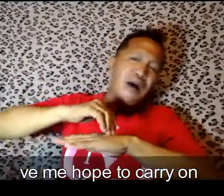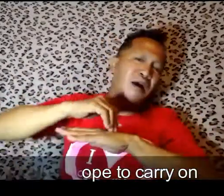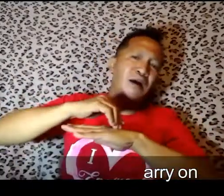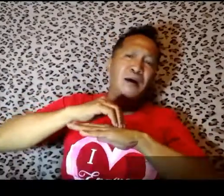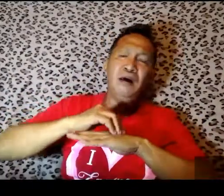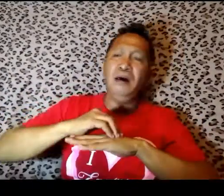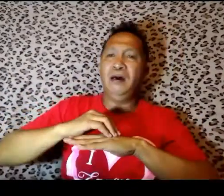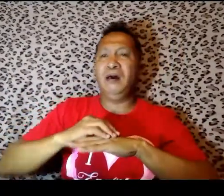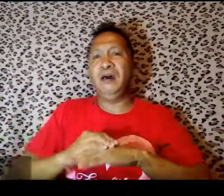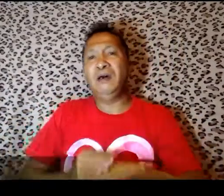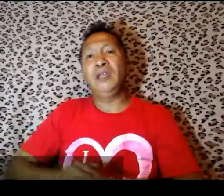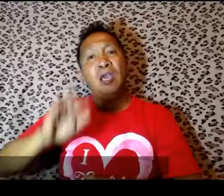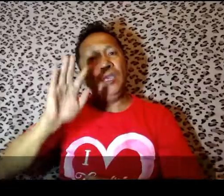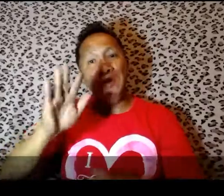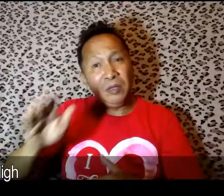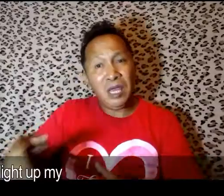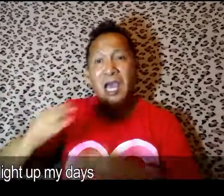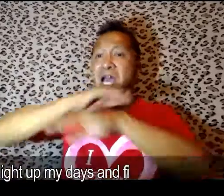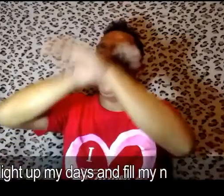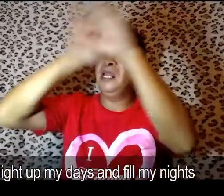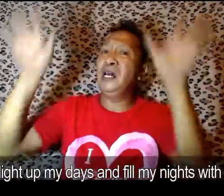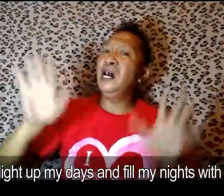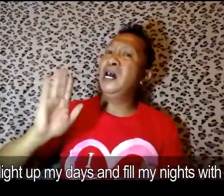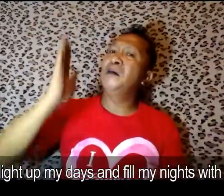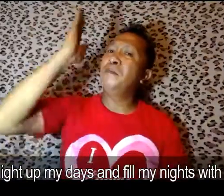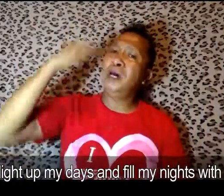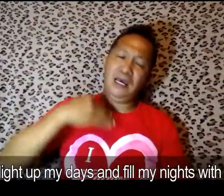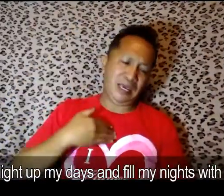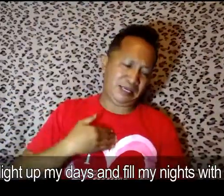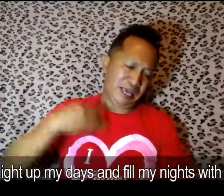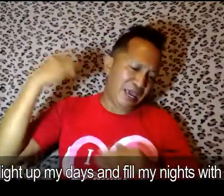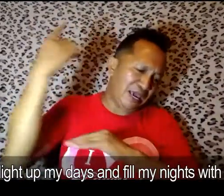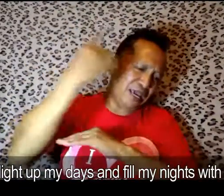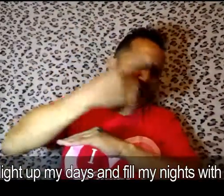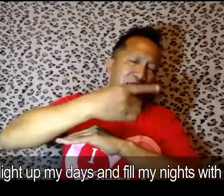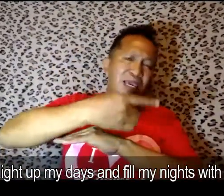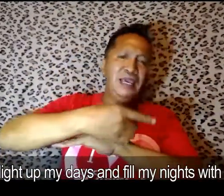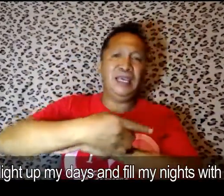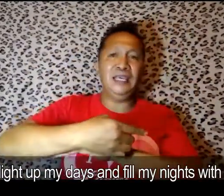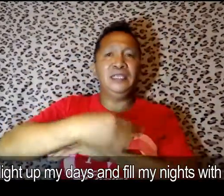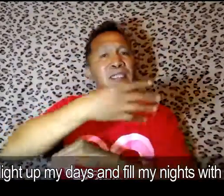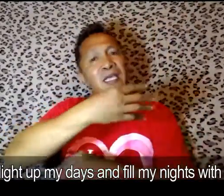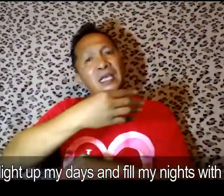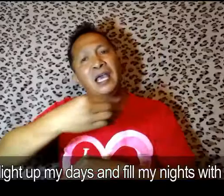on You light up my days